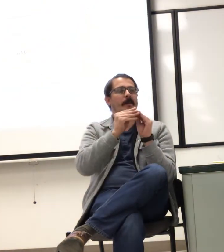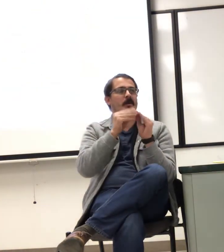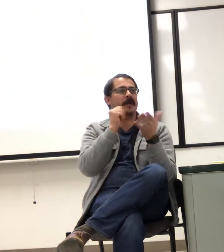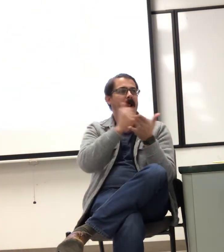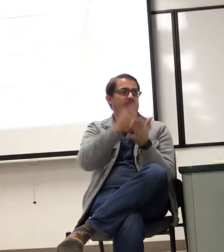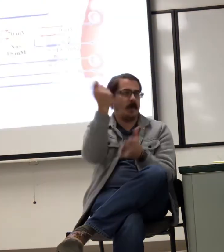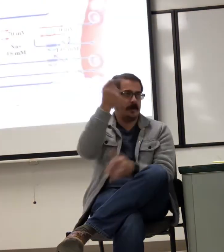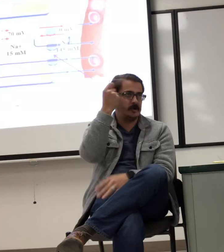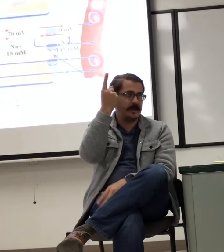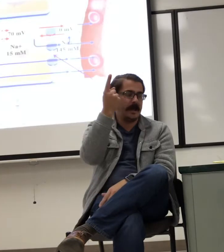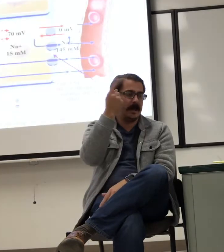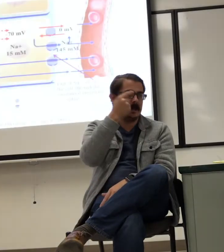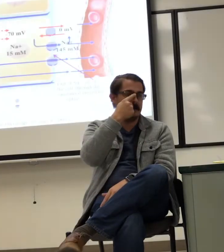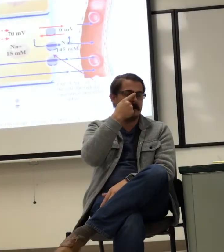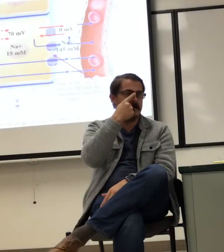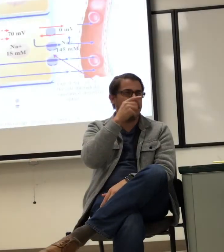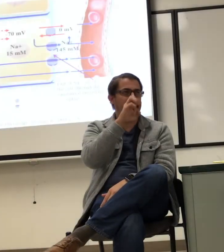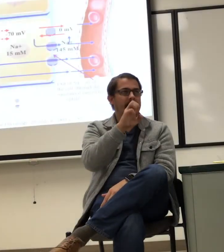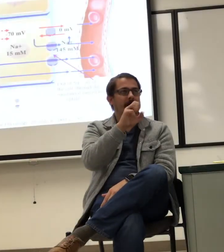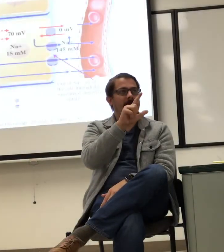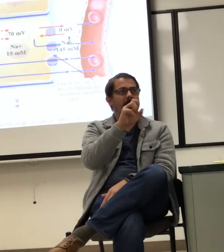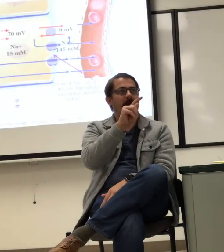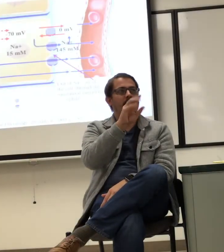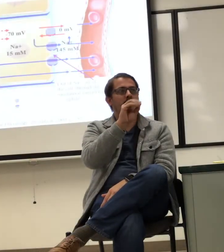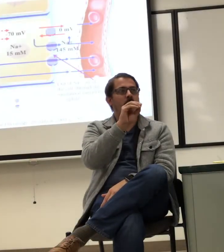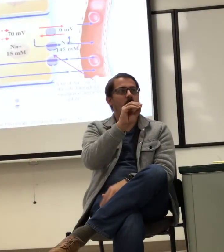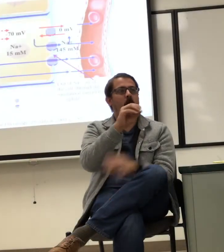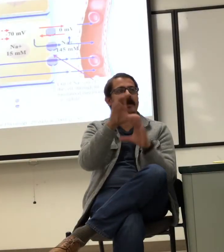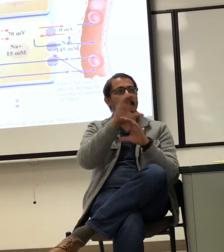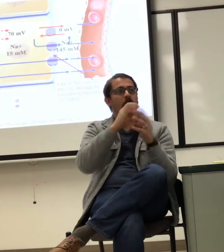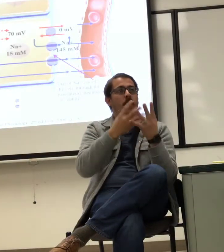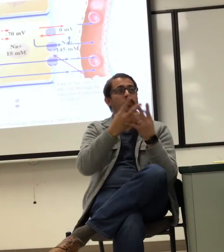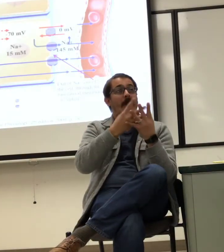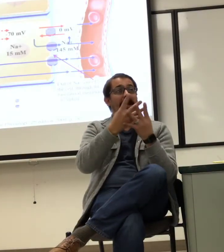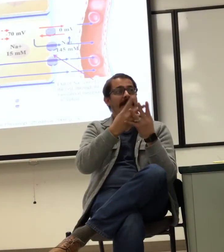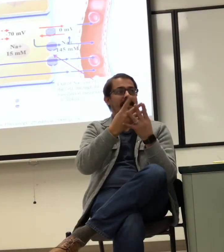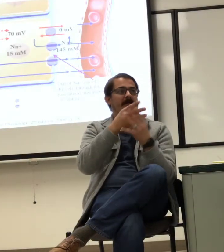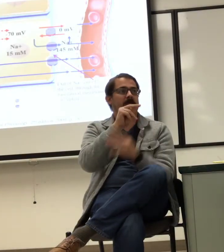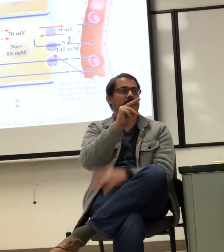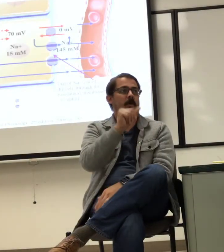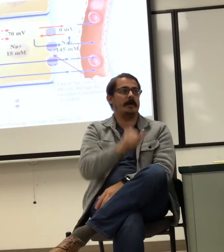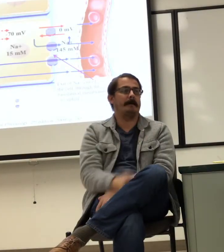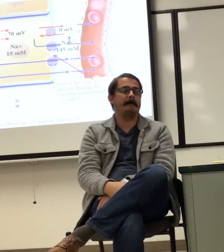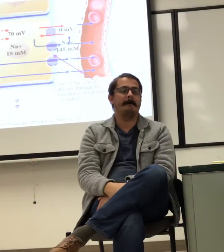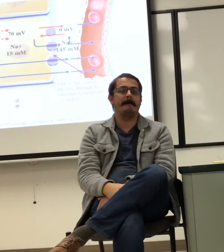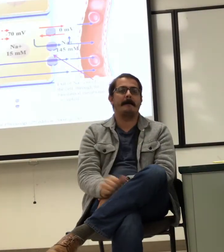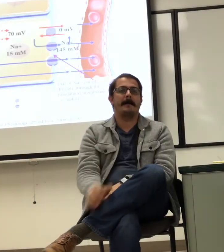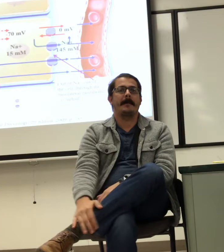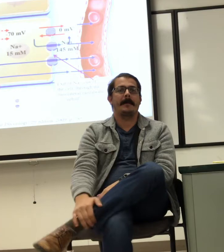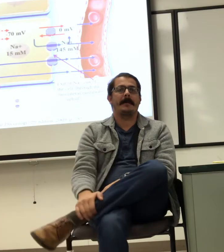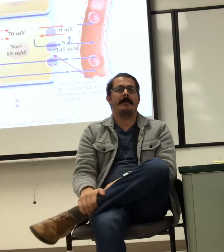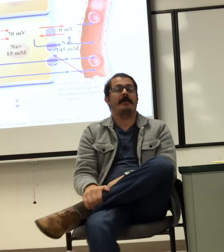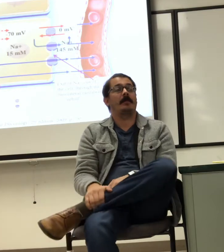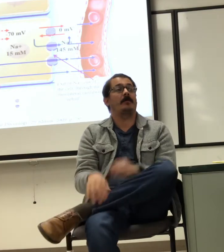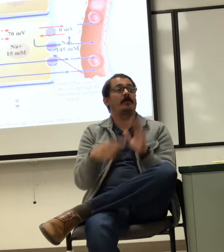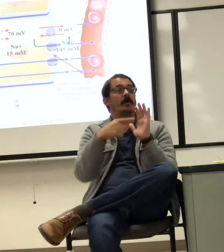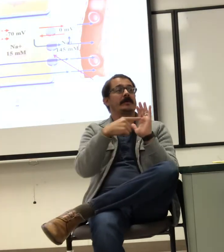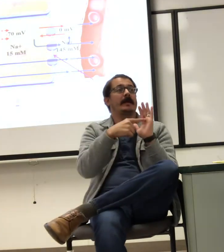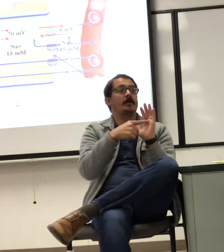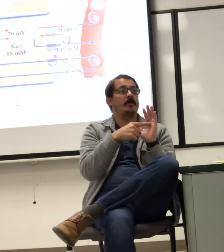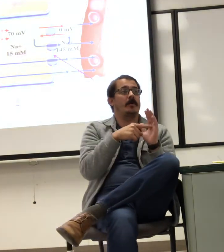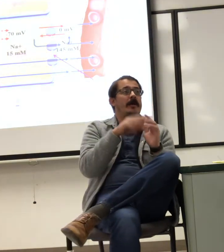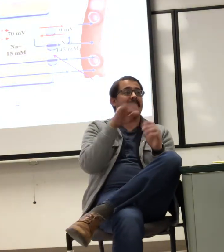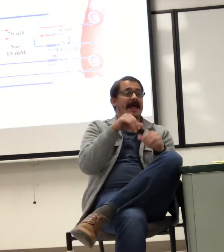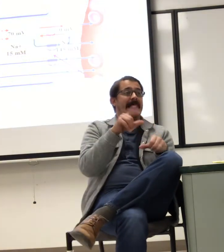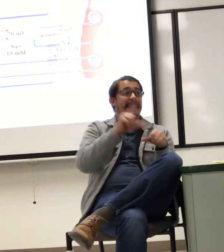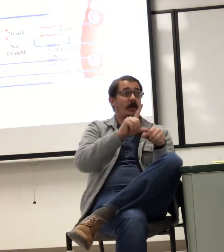you understand the electrochemical gradient of sodium. So for example, in the filtrate,